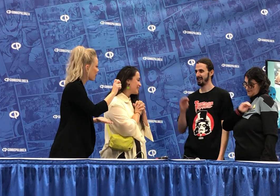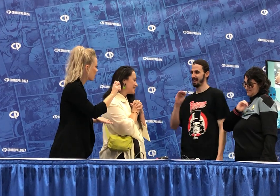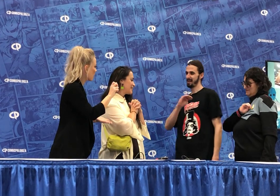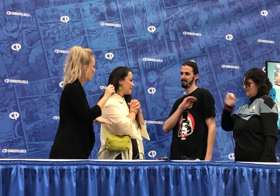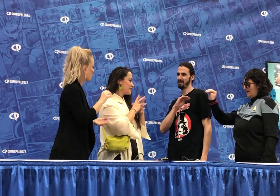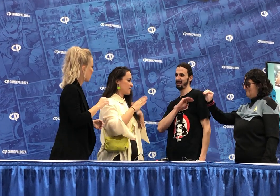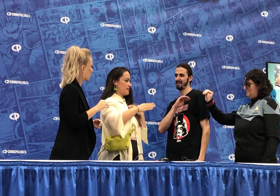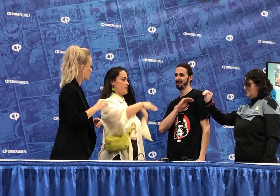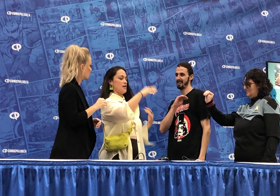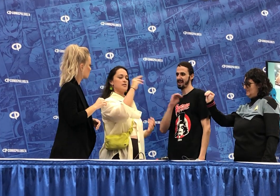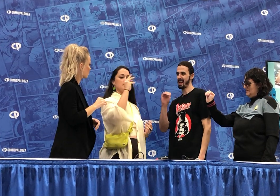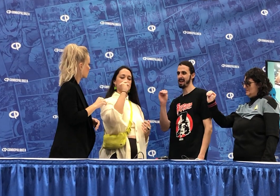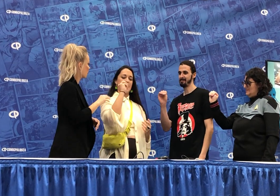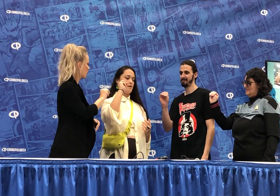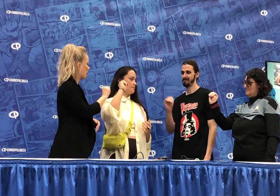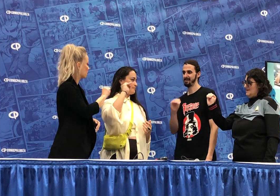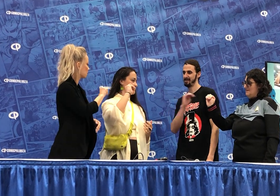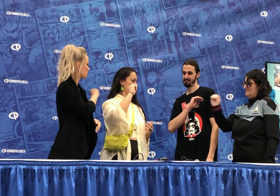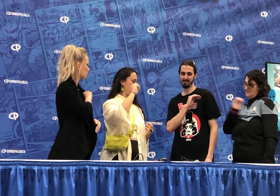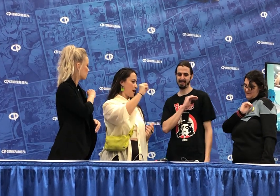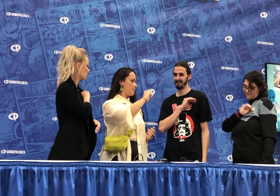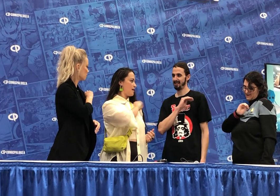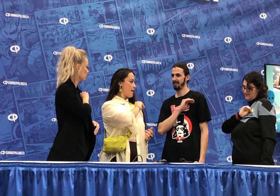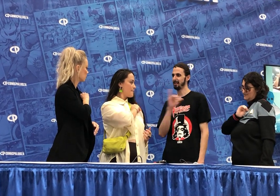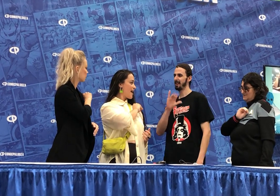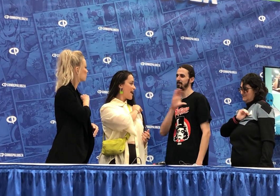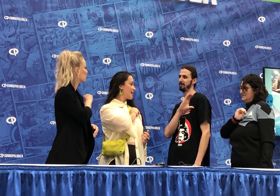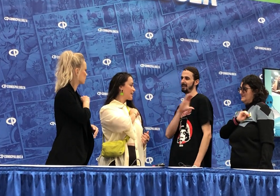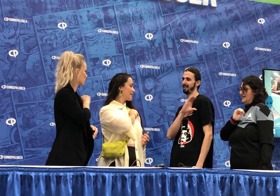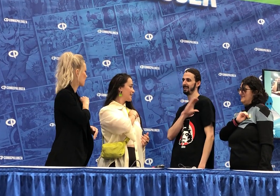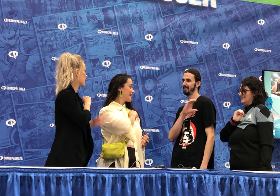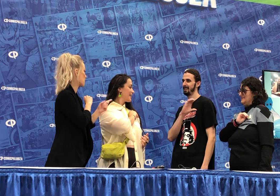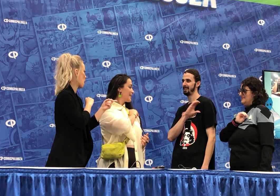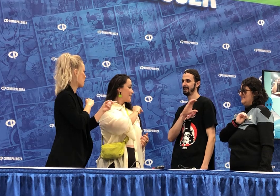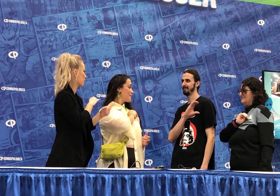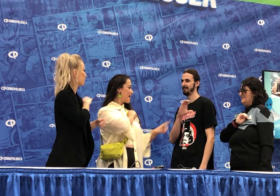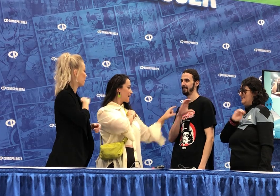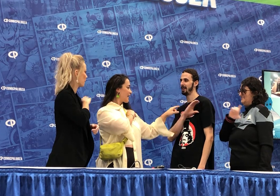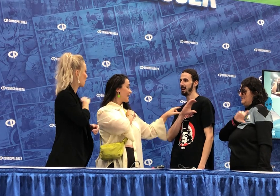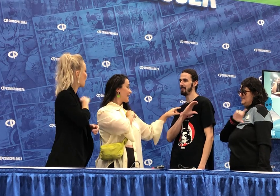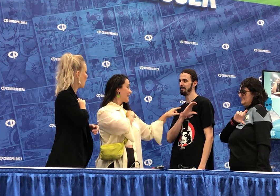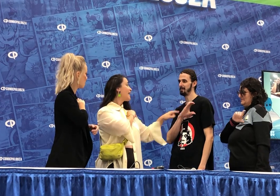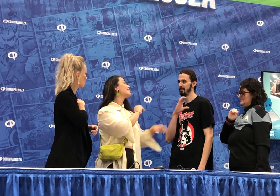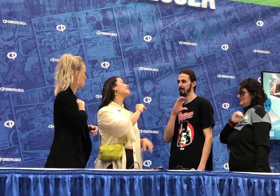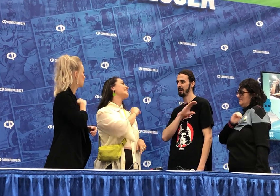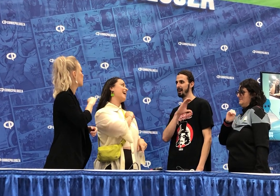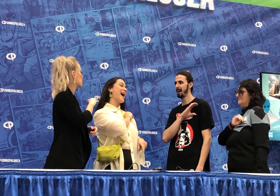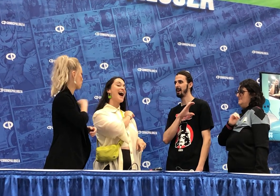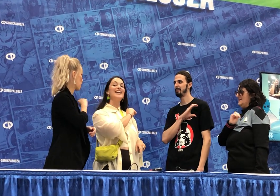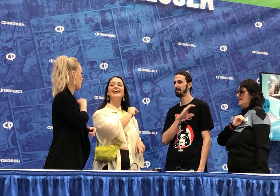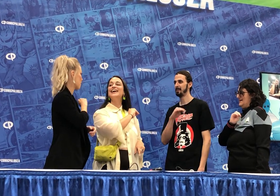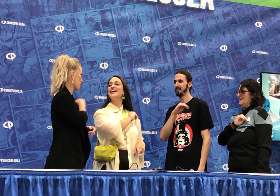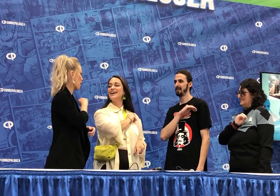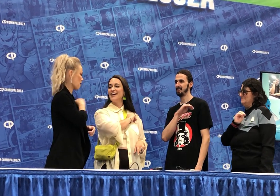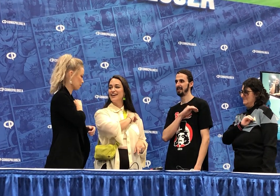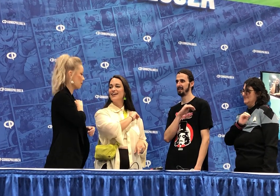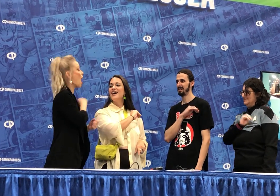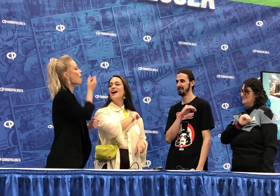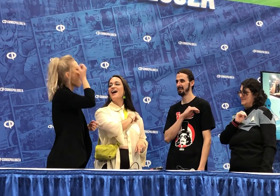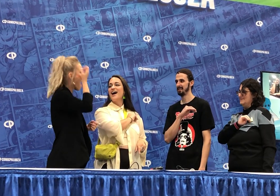Mike is M, where you would sign police officer, like this. So it's the sign for cop or police officer right here, so you put M right there since he's the